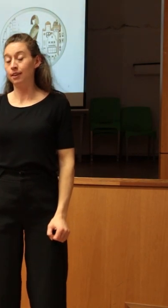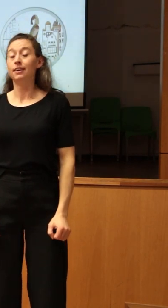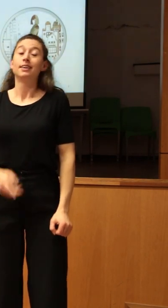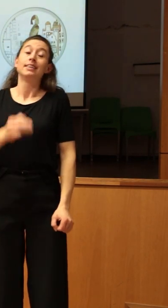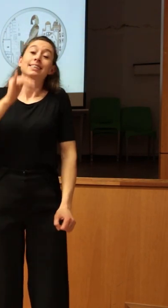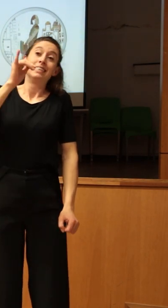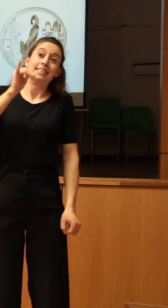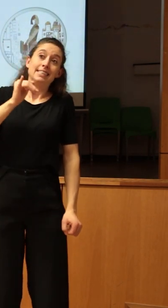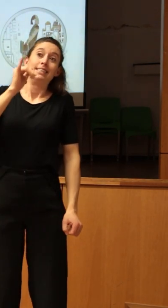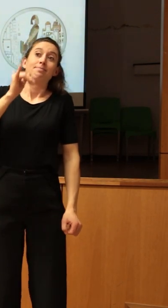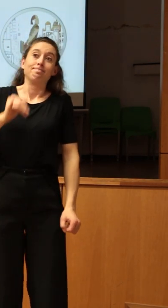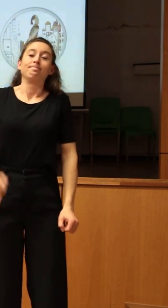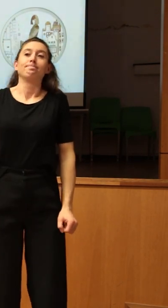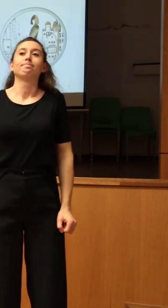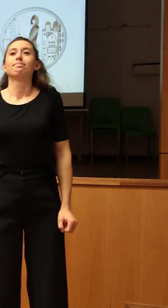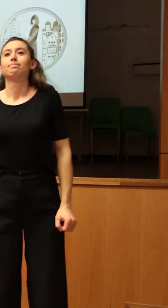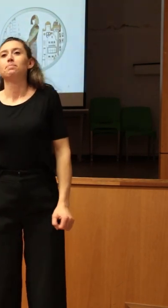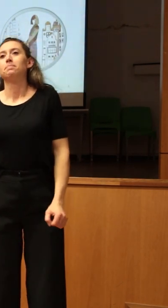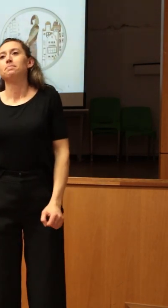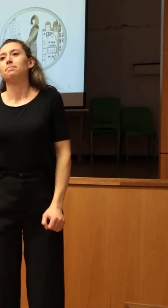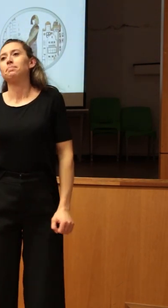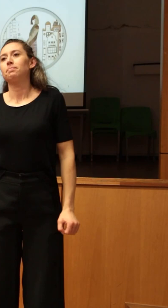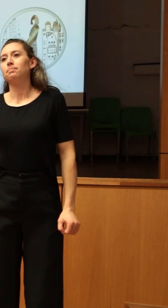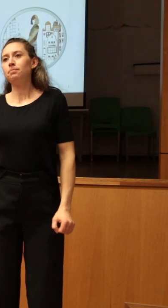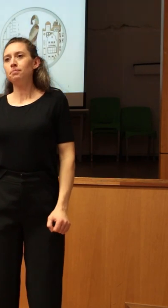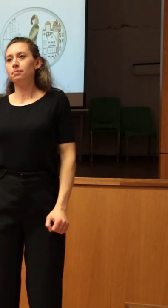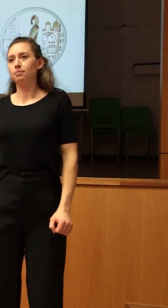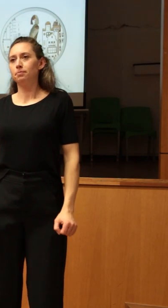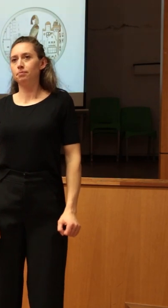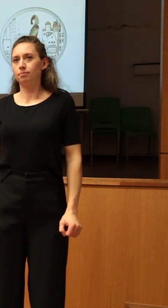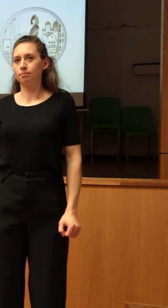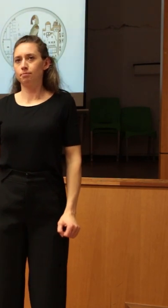Sí. So, the thing is,